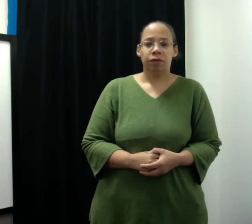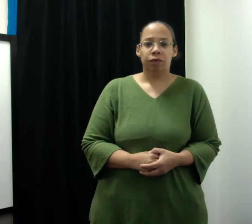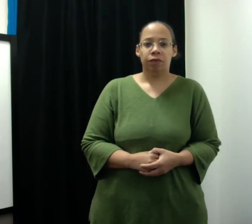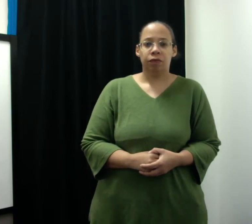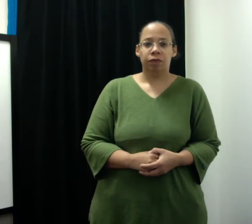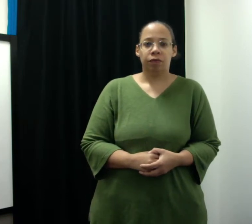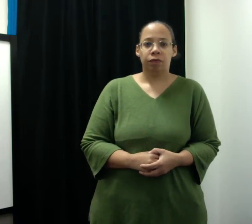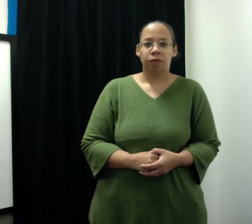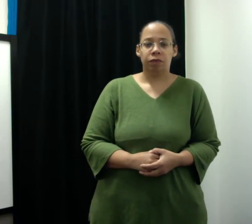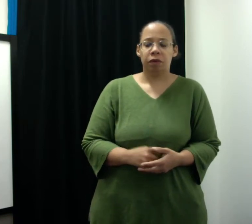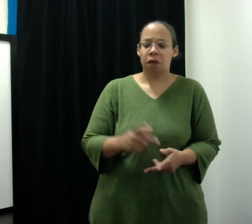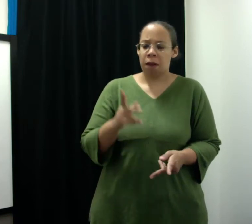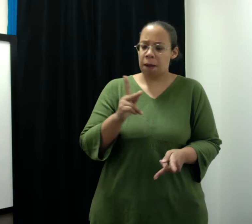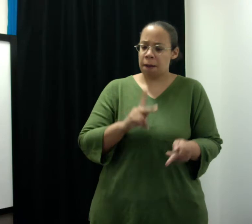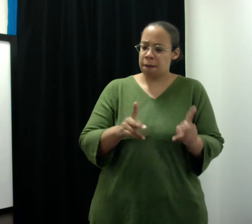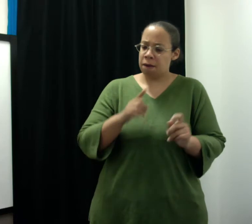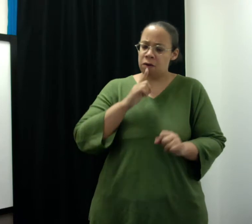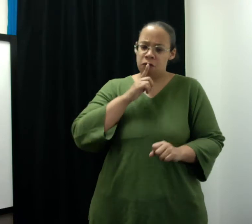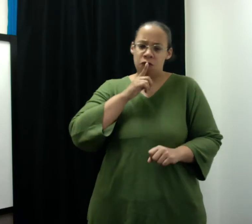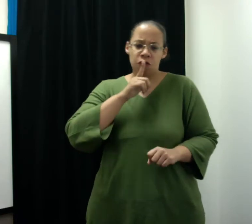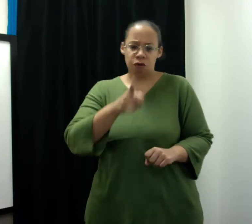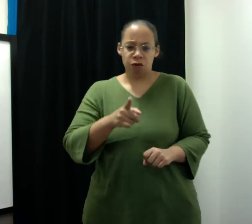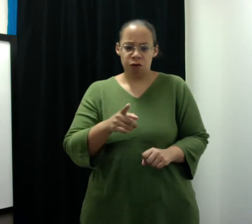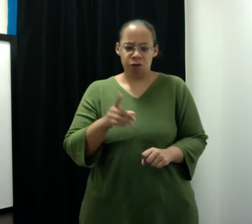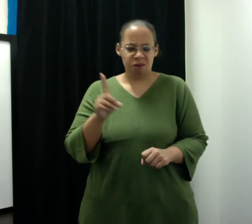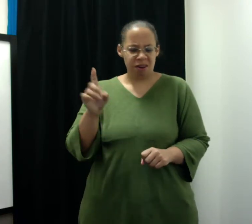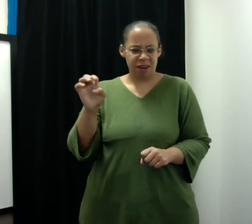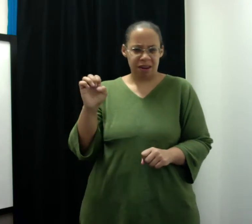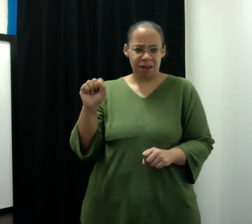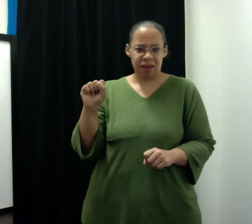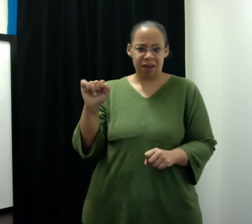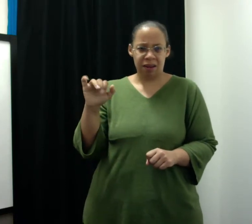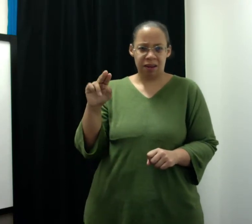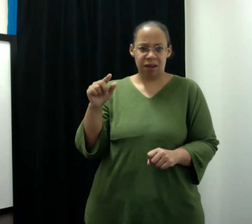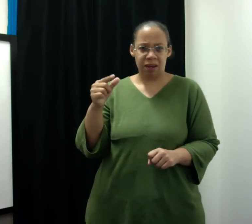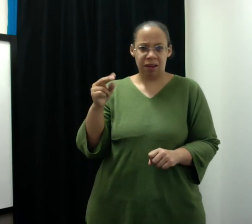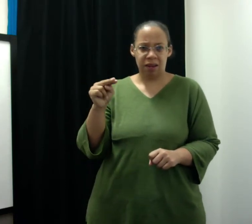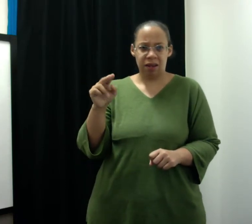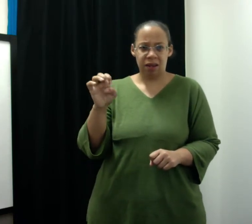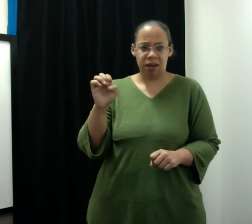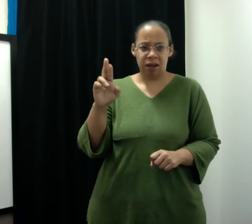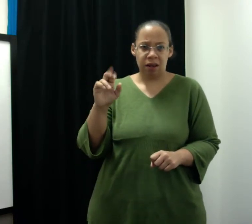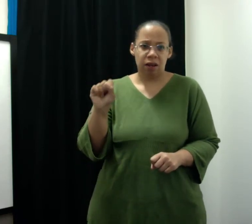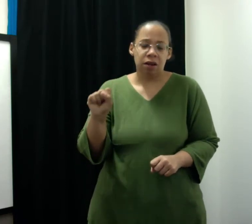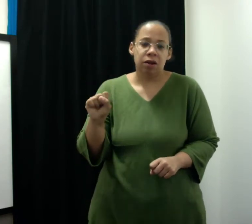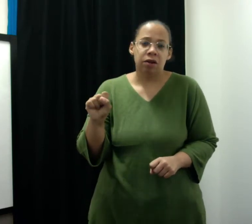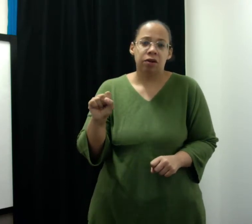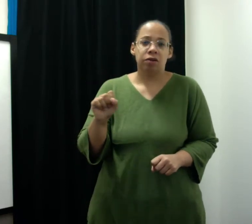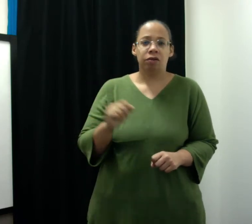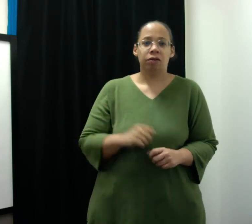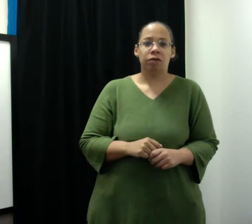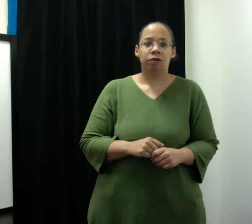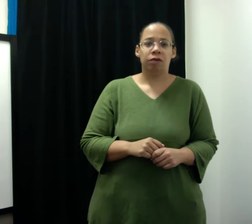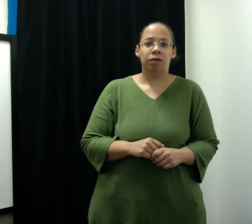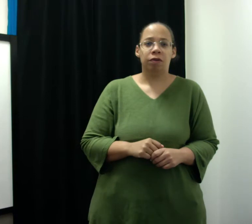real designers. And just overnight, Cairo was flooded with posters, signage,